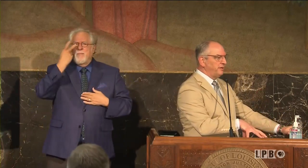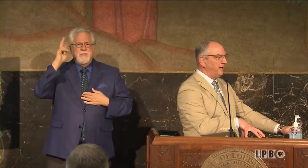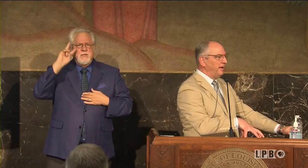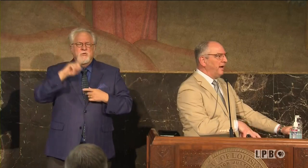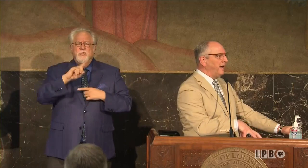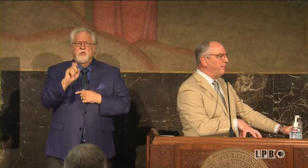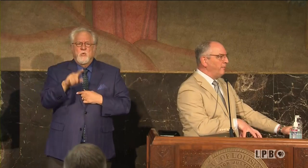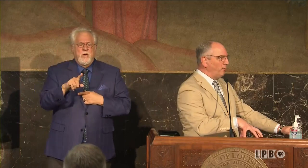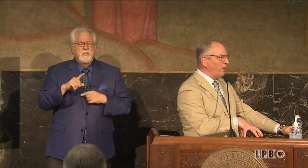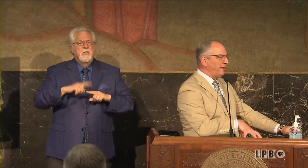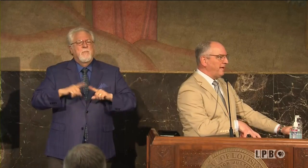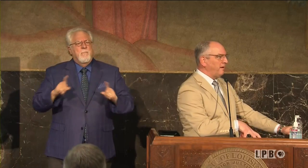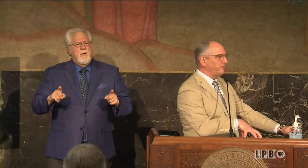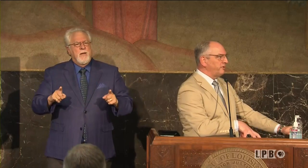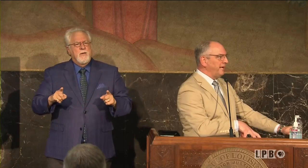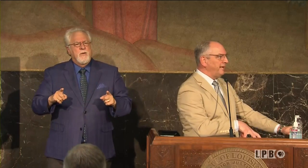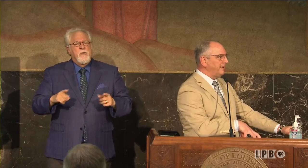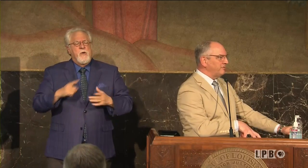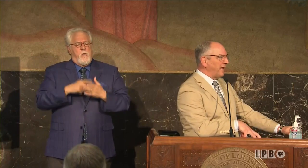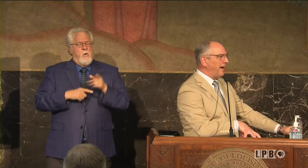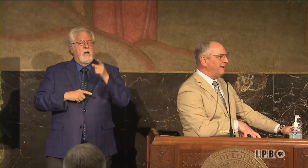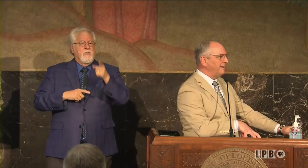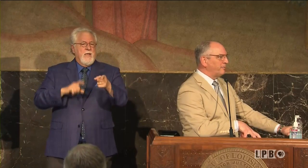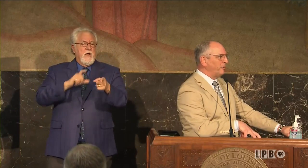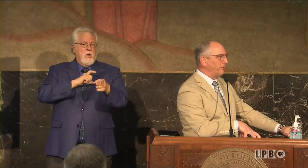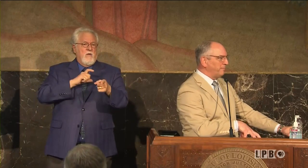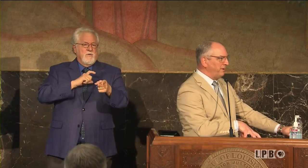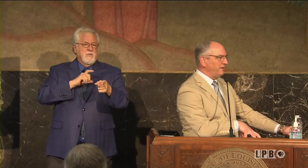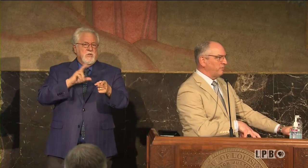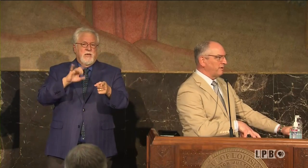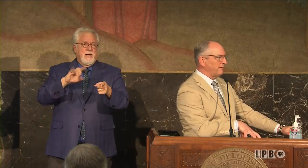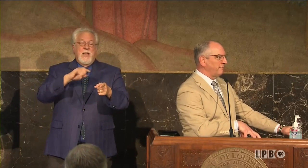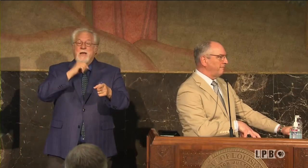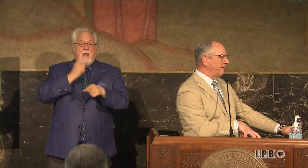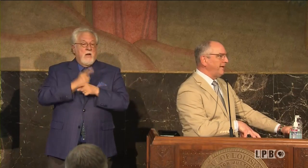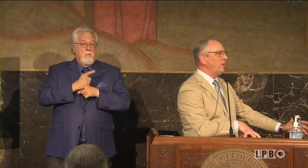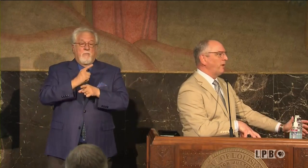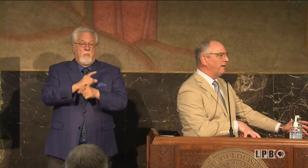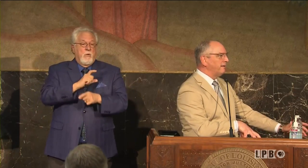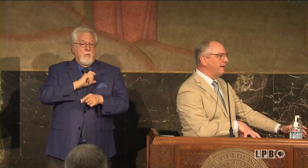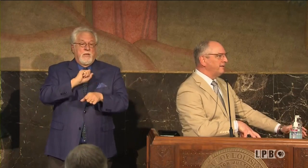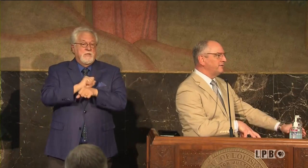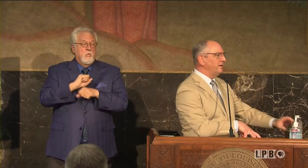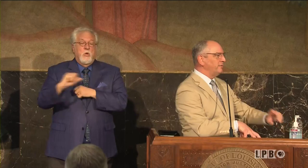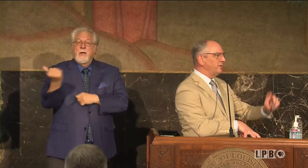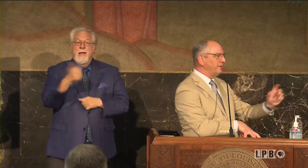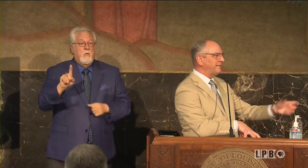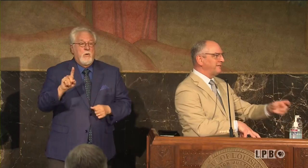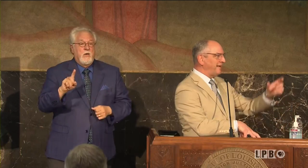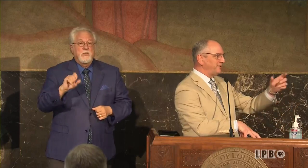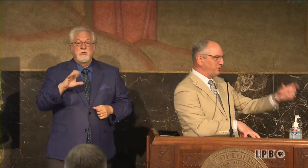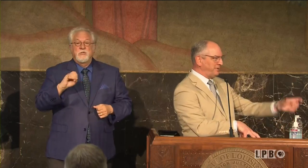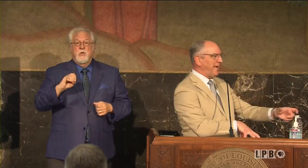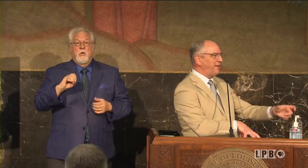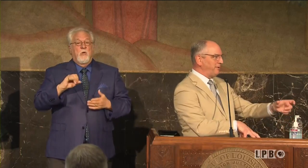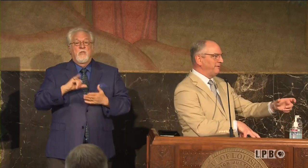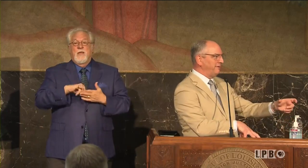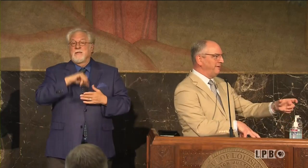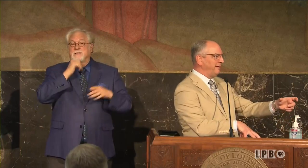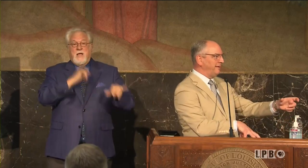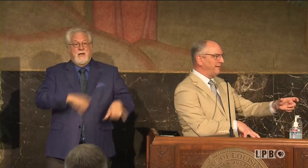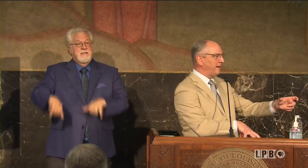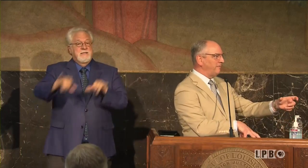question. What that officer did is not appropriate police work anywhere. And so that's not a